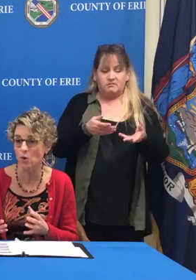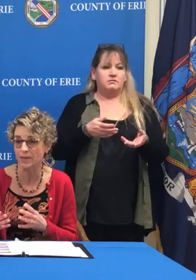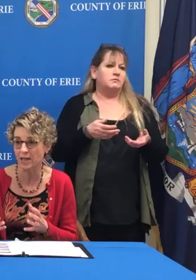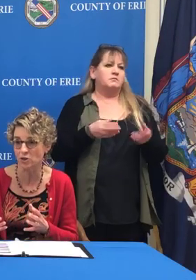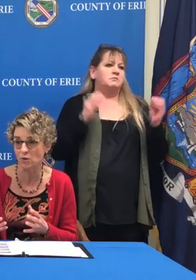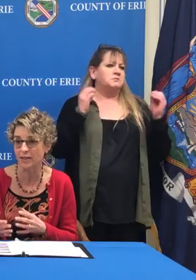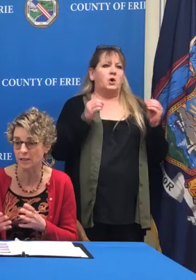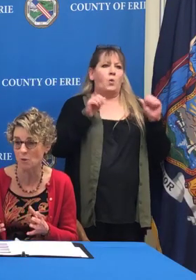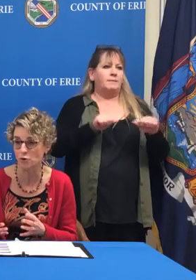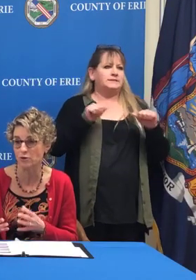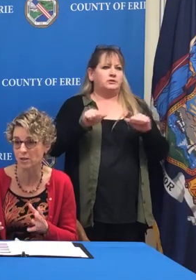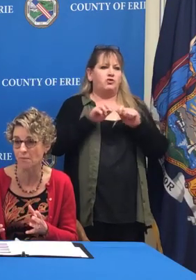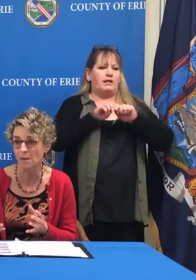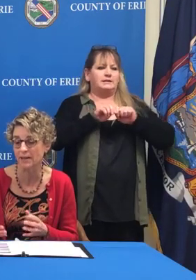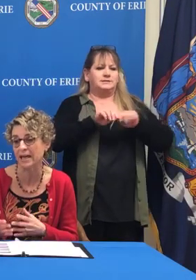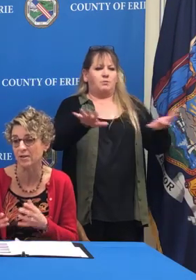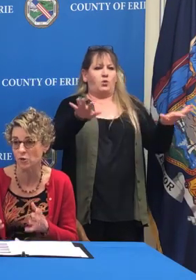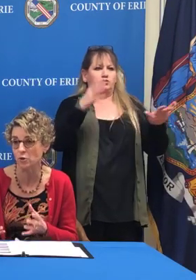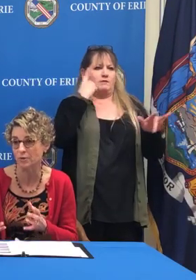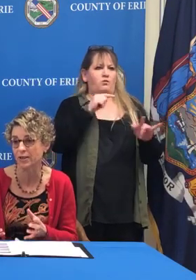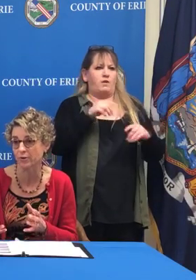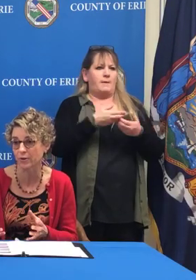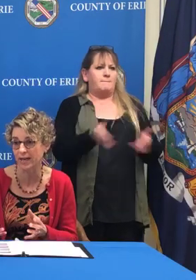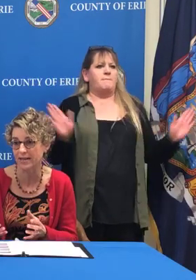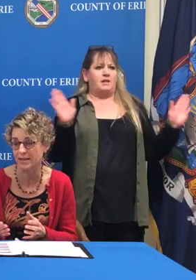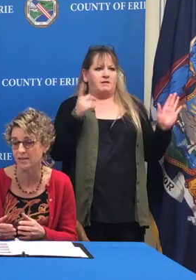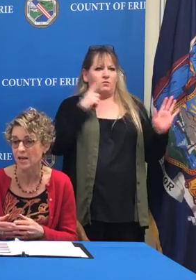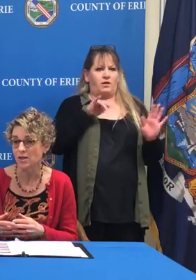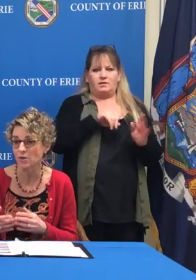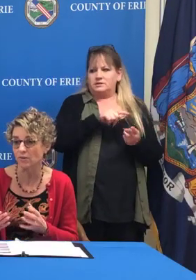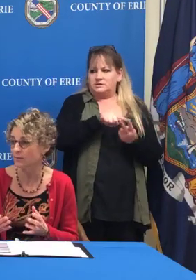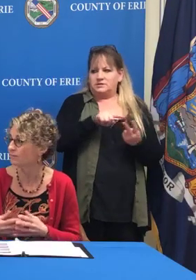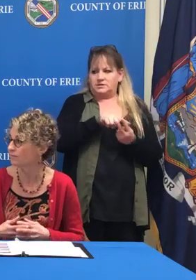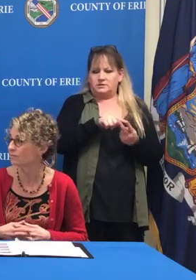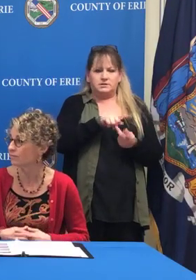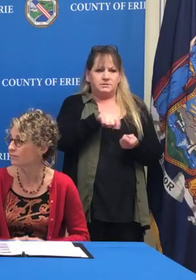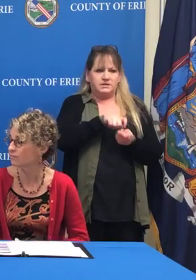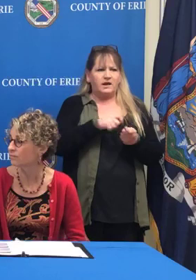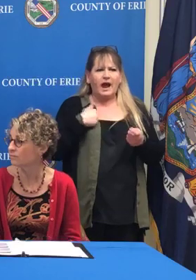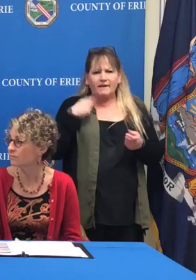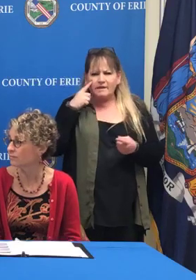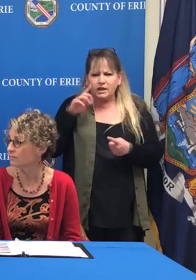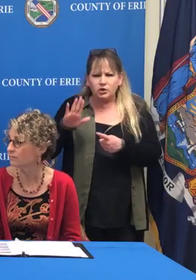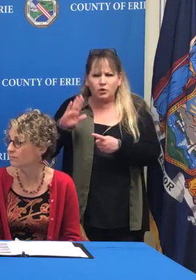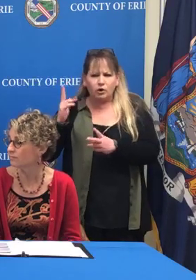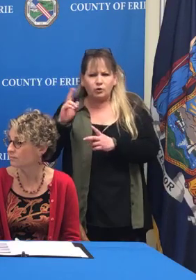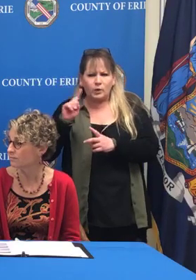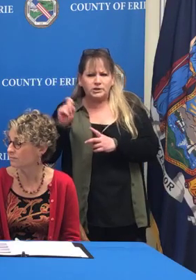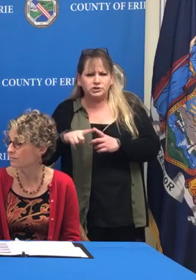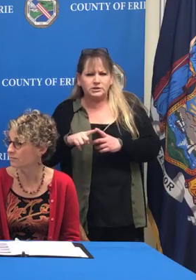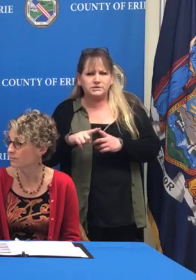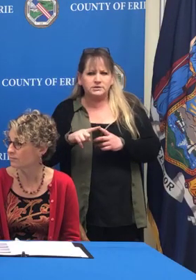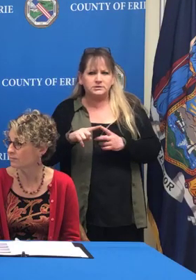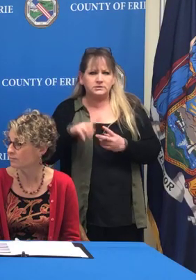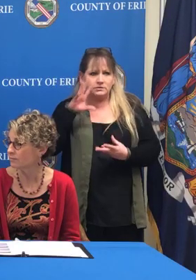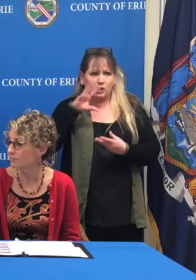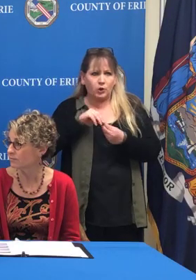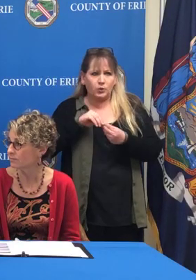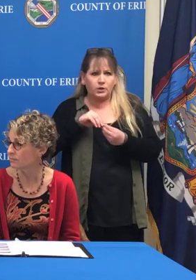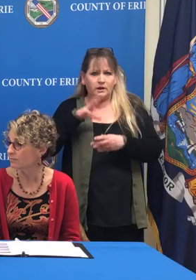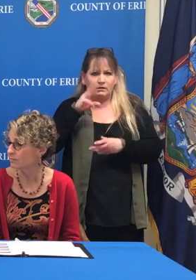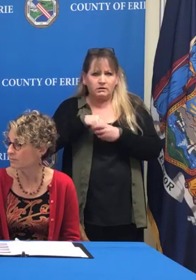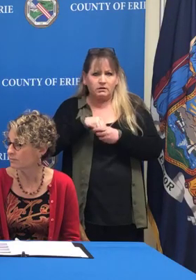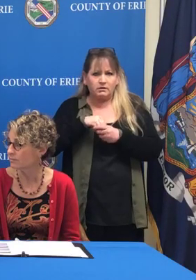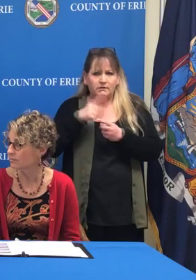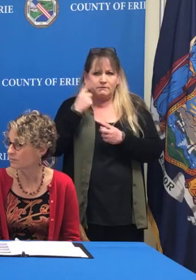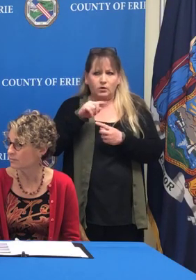is no potential exposure to the public in those particular cases. But Maki, I think your question is, are those in the 29 cases?